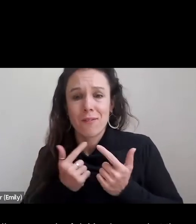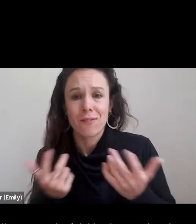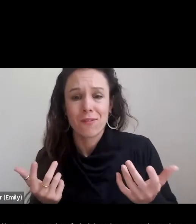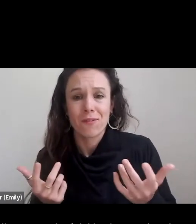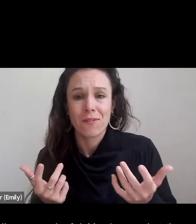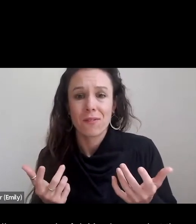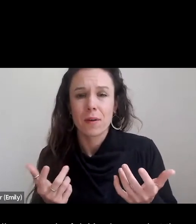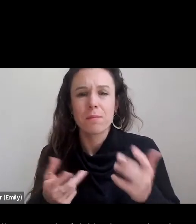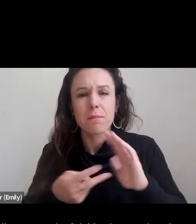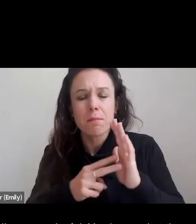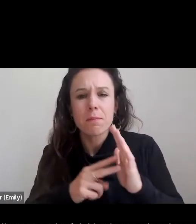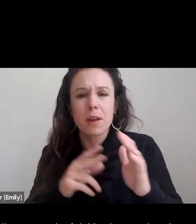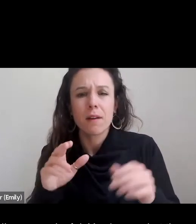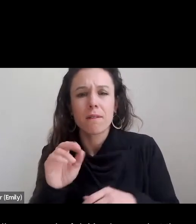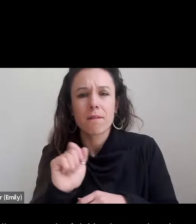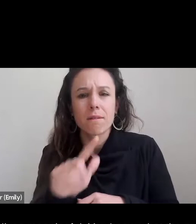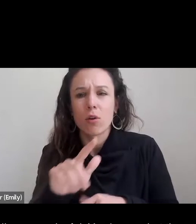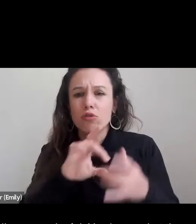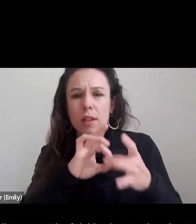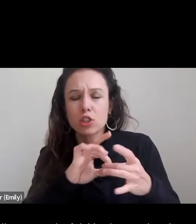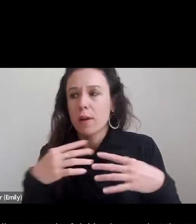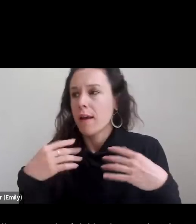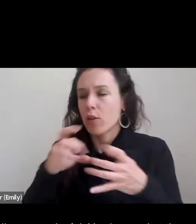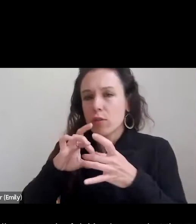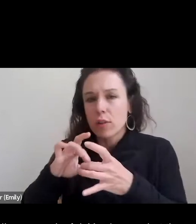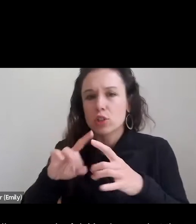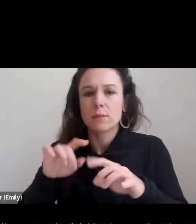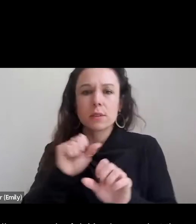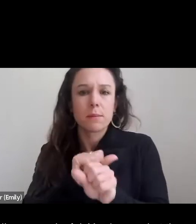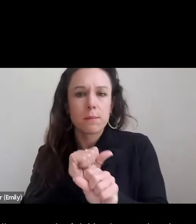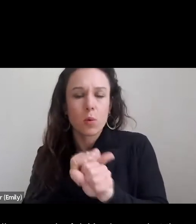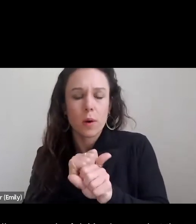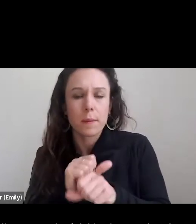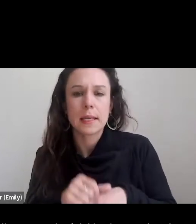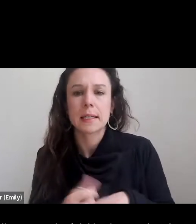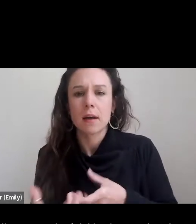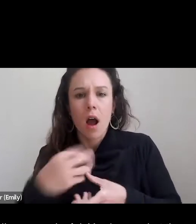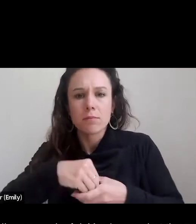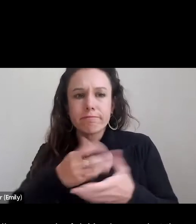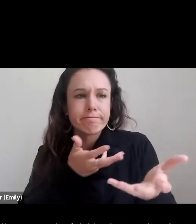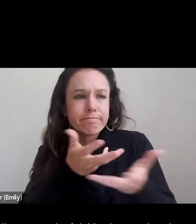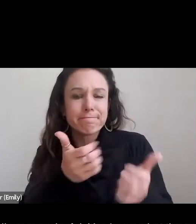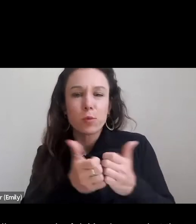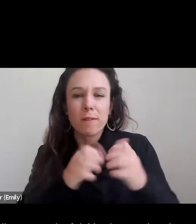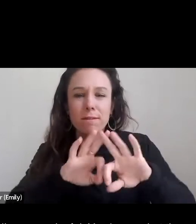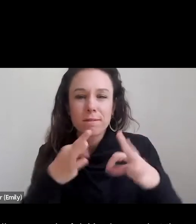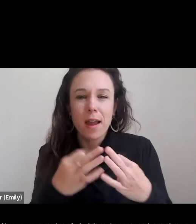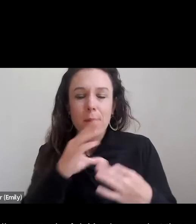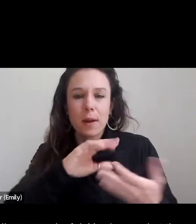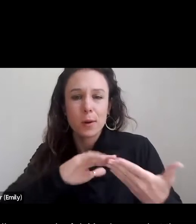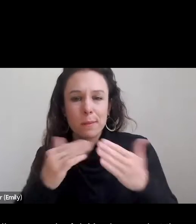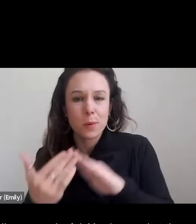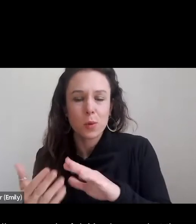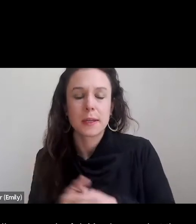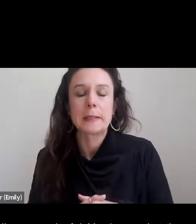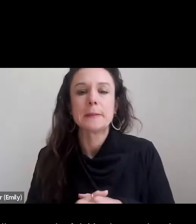meaningful relationships, healthy relationships, employment, engaging with family and community in ways that